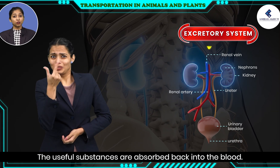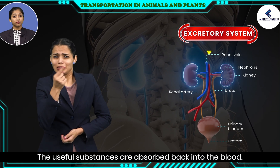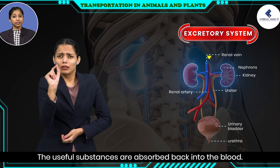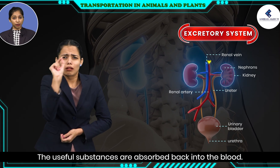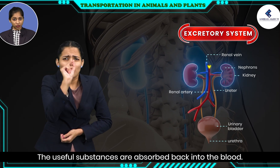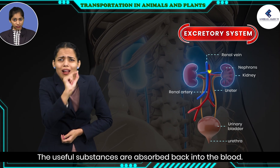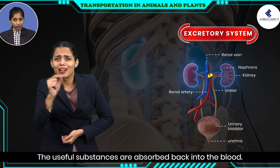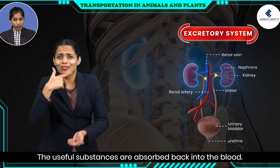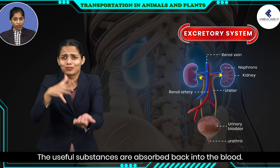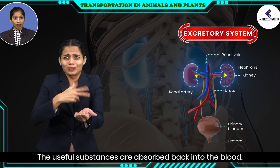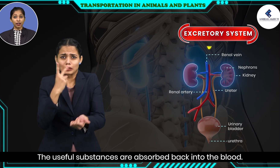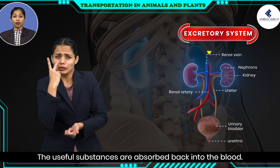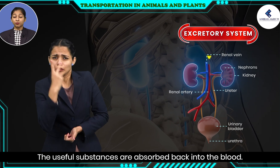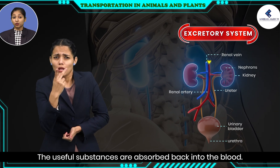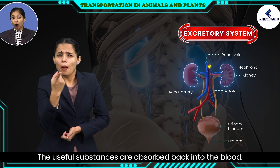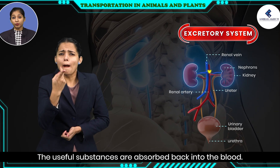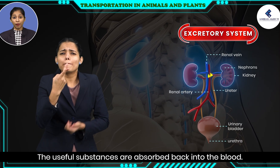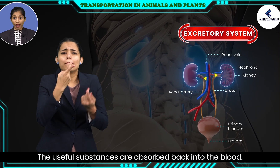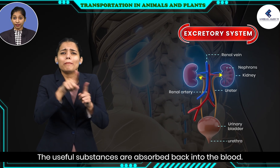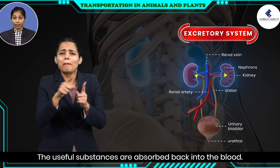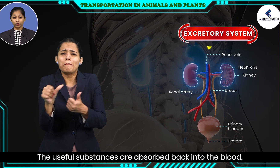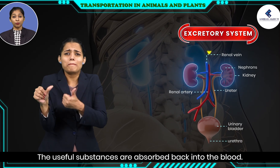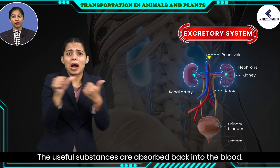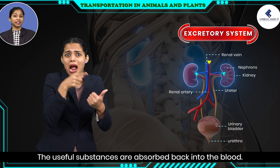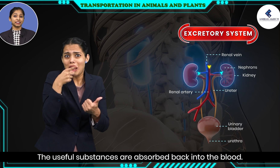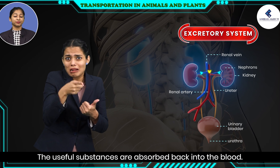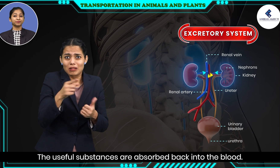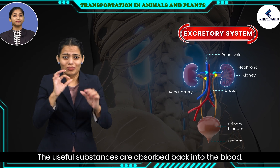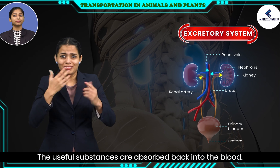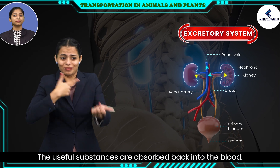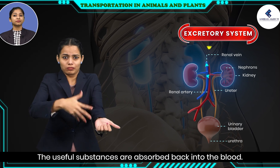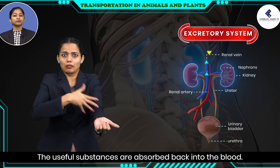The useful substances are absorbed back into the blood.